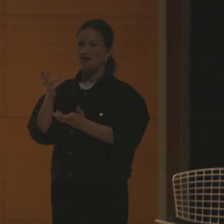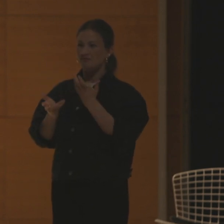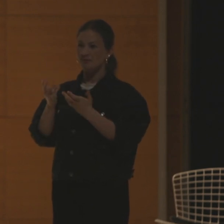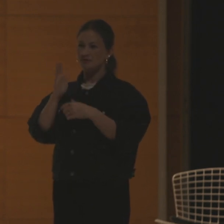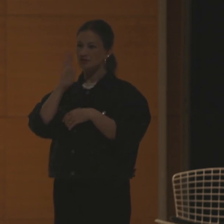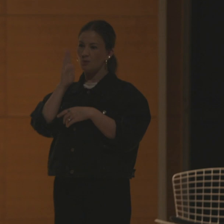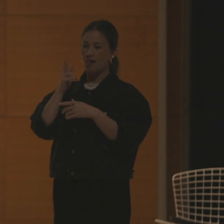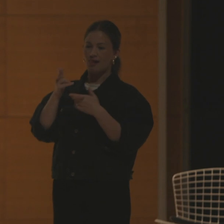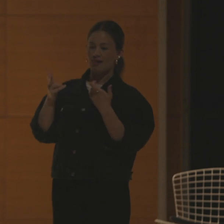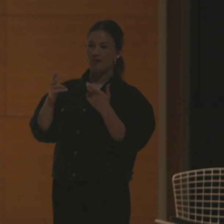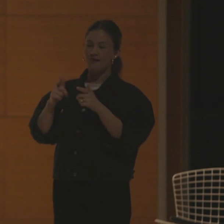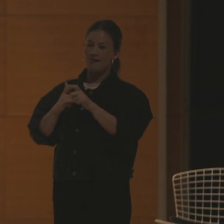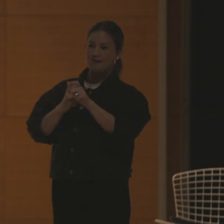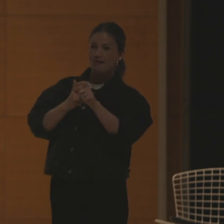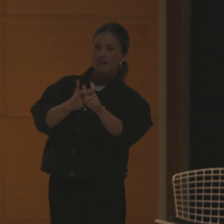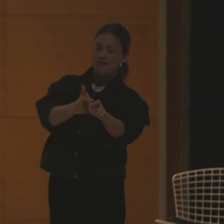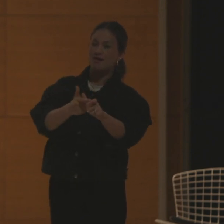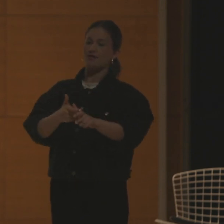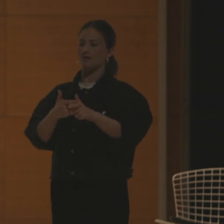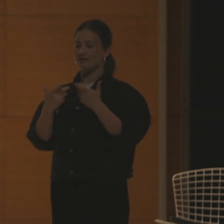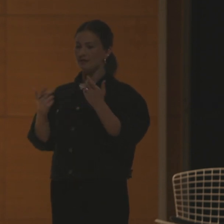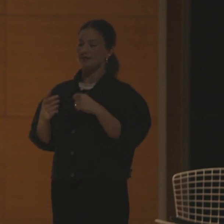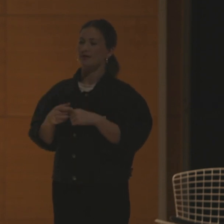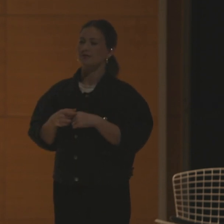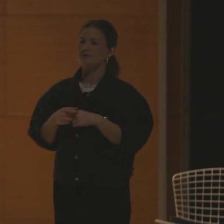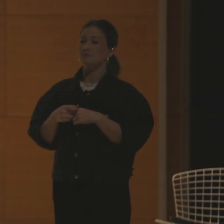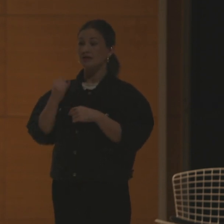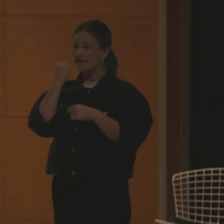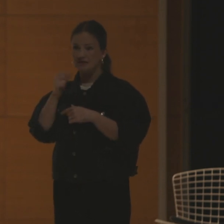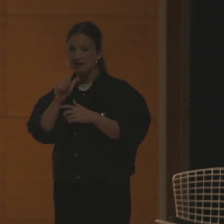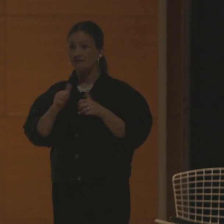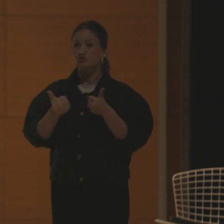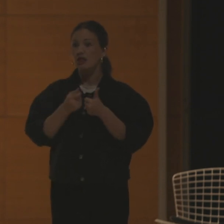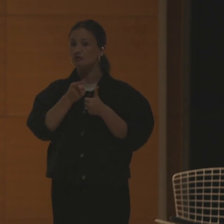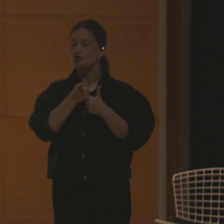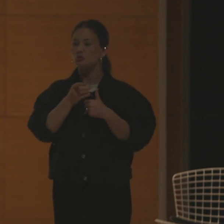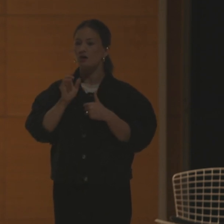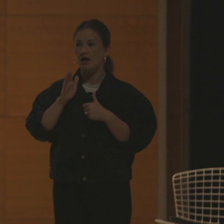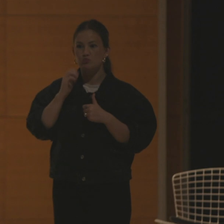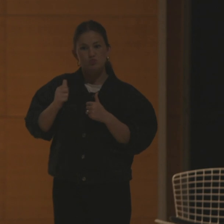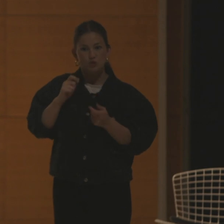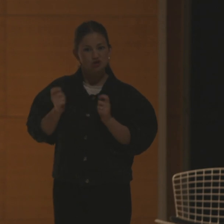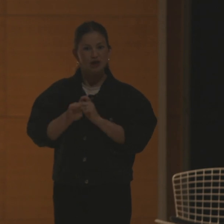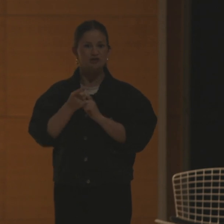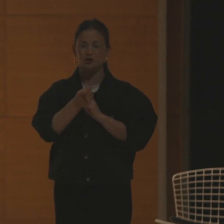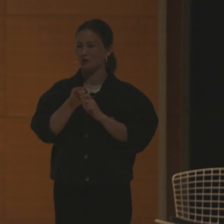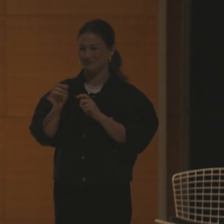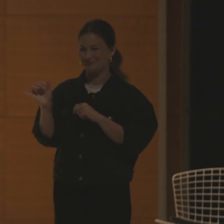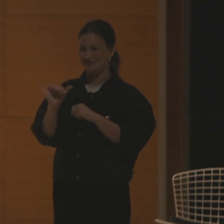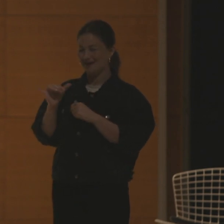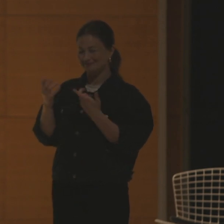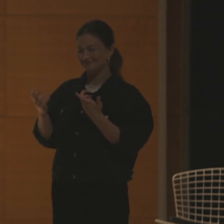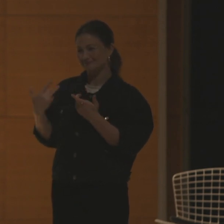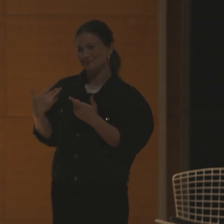switchback with a mantra pulsing in her chest. If it doesn't challenge you, it doesn't change you. I miss the old